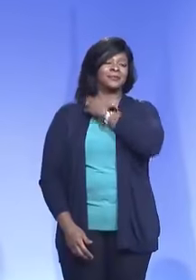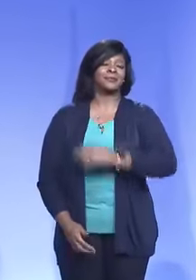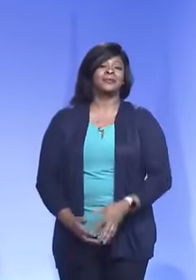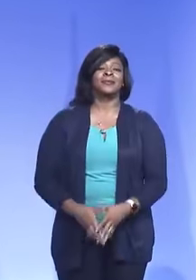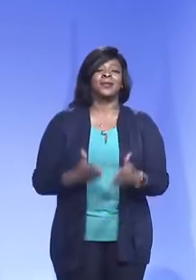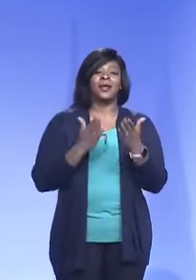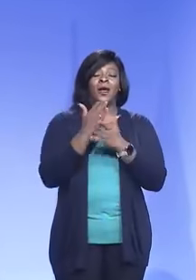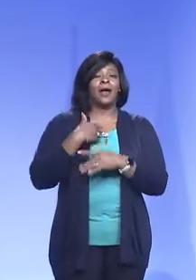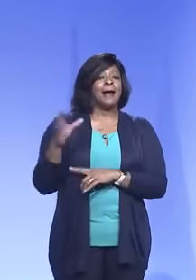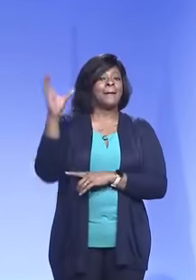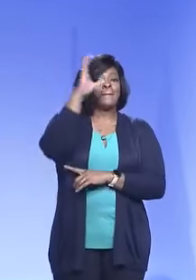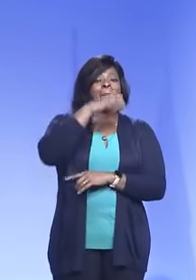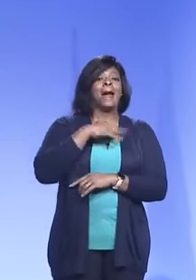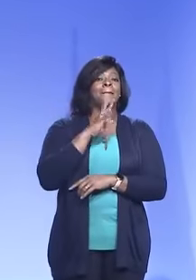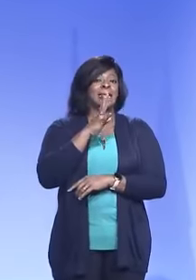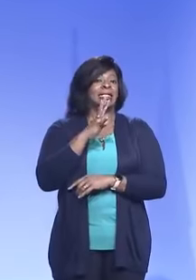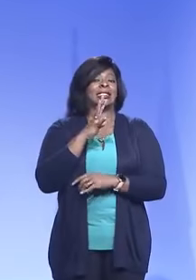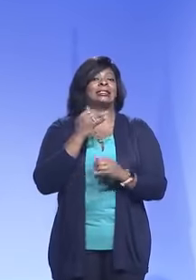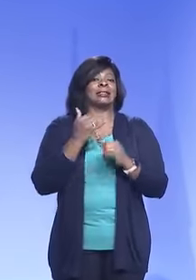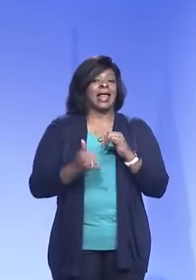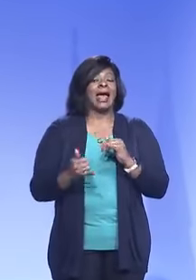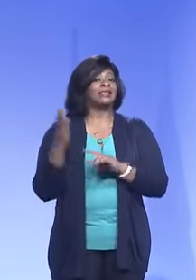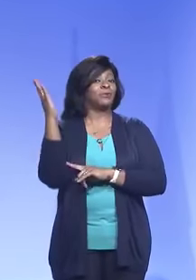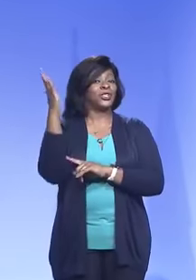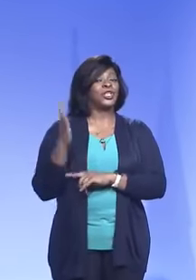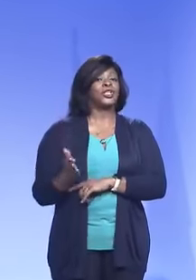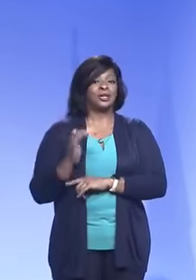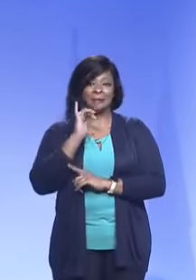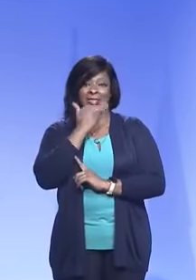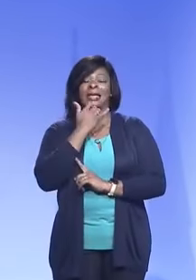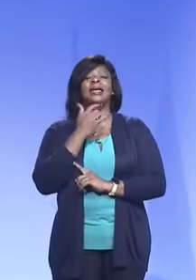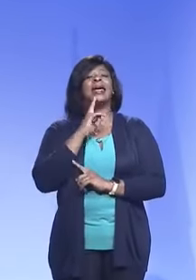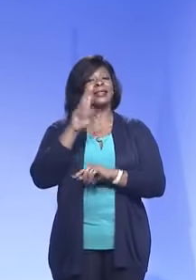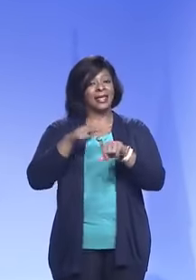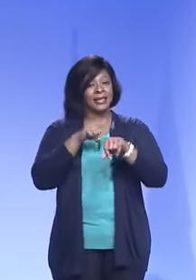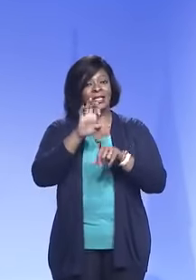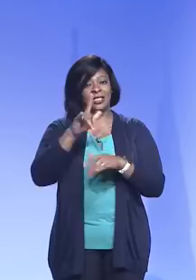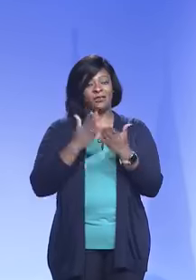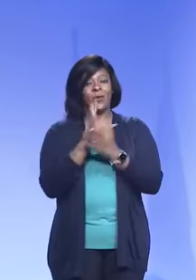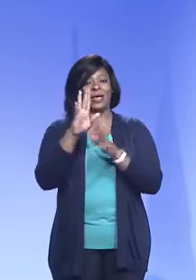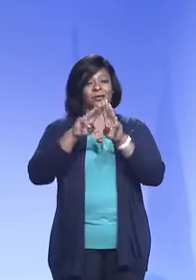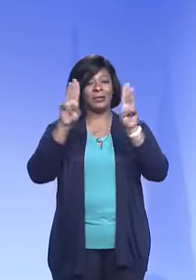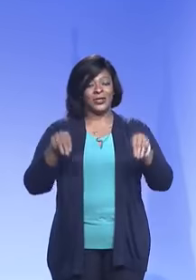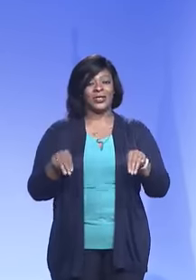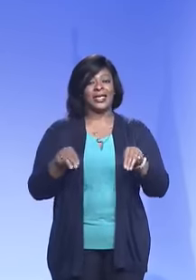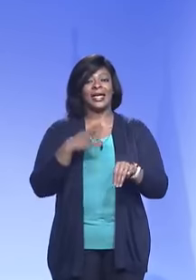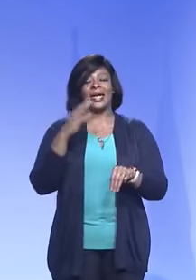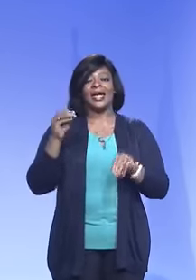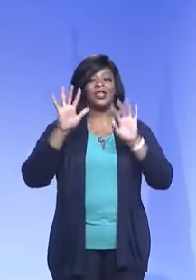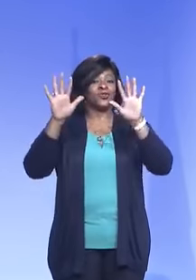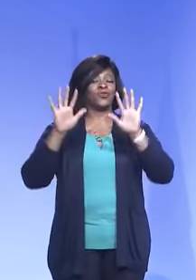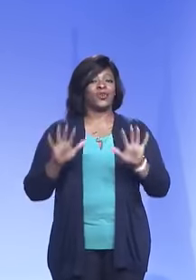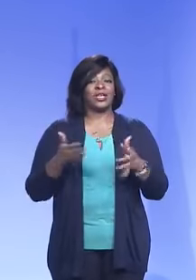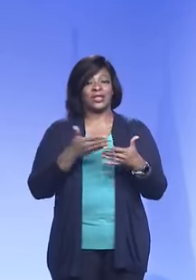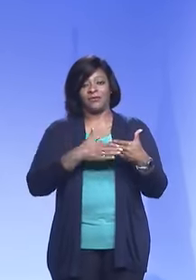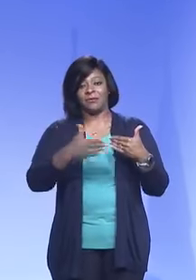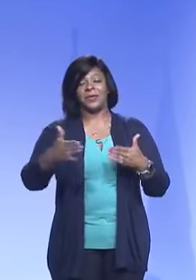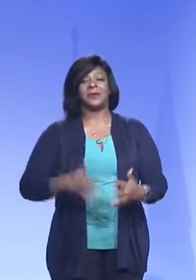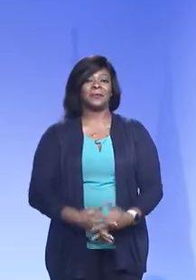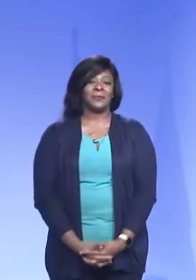All right, and I misspoke. Actually, our last presenter is our National Civil Rights Museum and the extraordinary Terry Freeman.